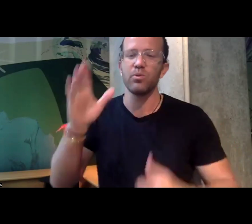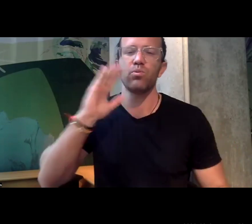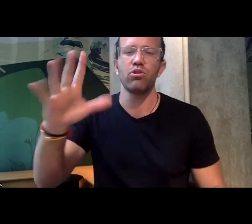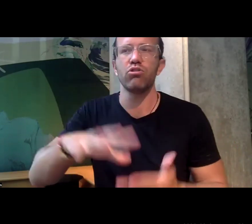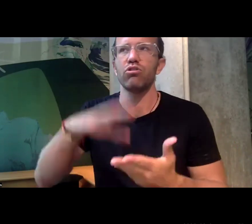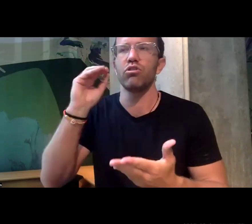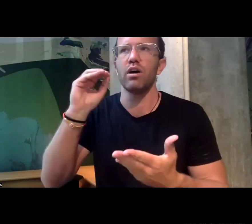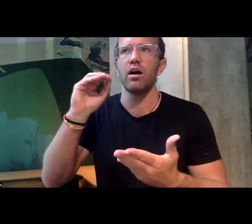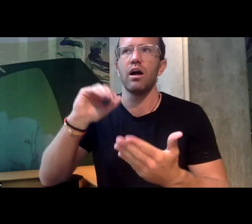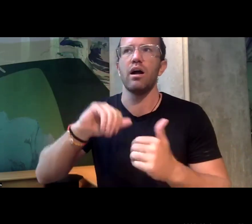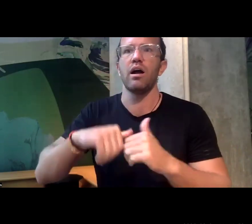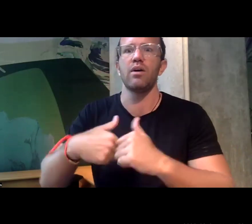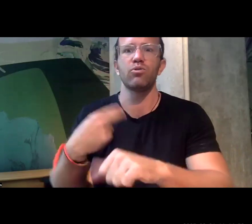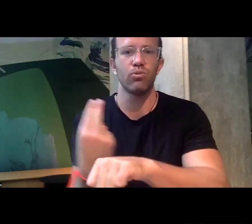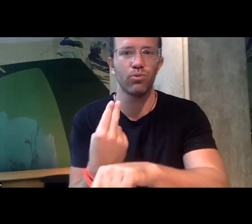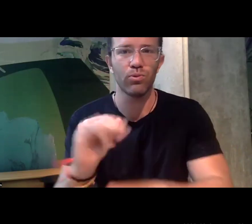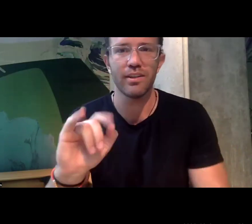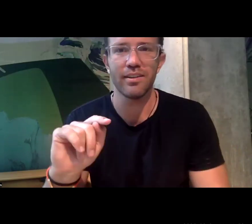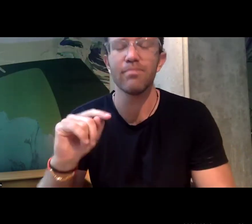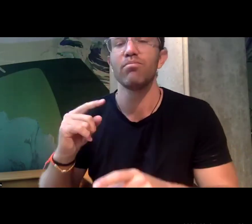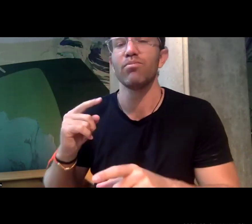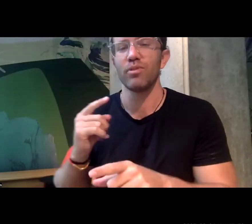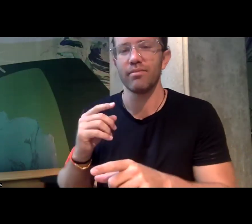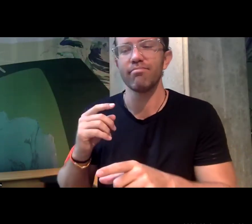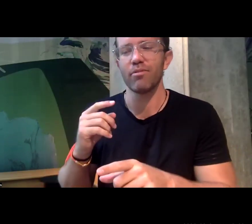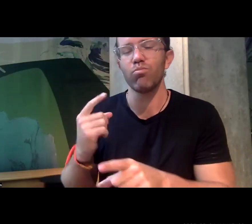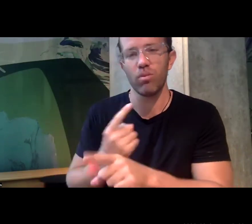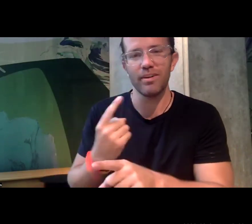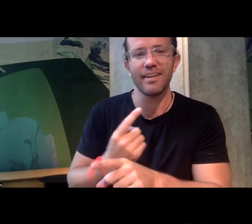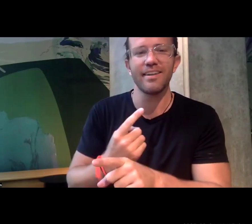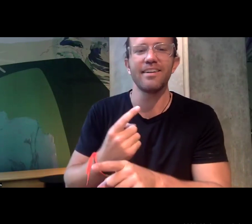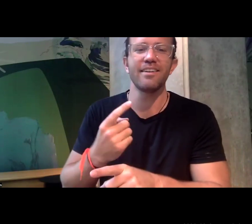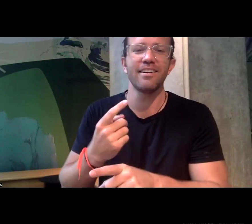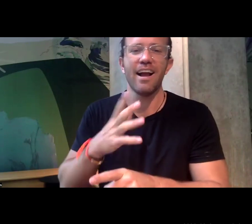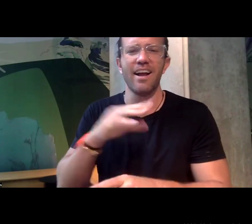ASL. So we will be learning how to use it